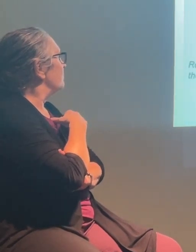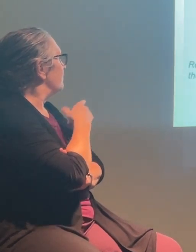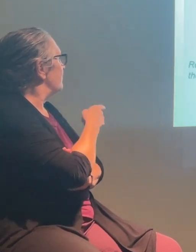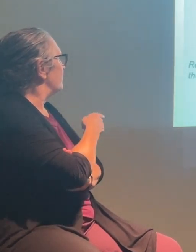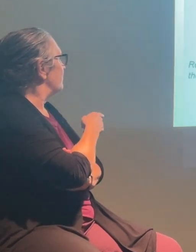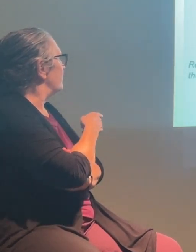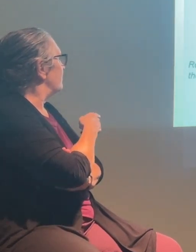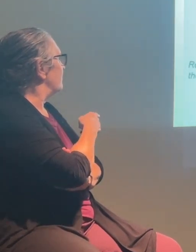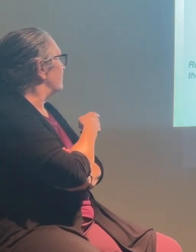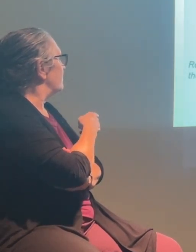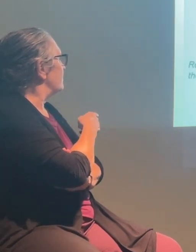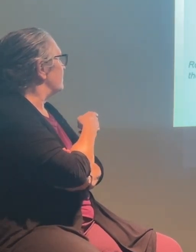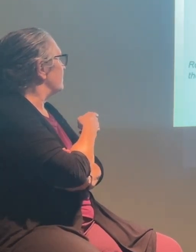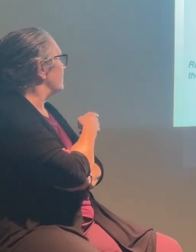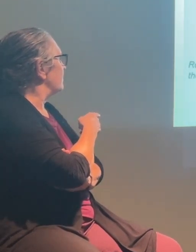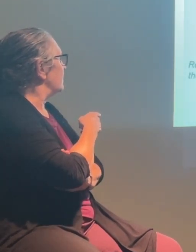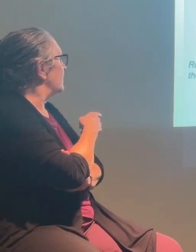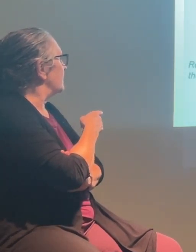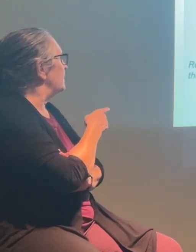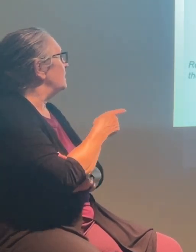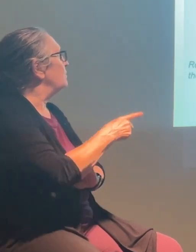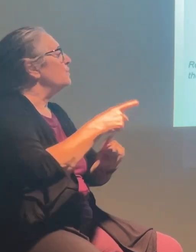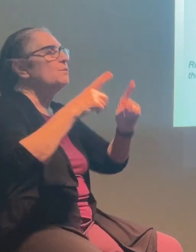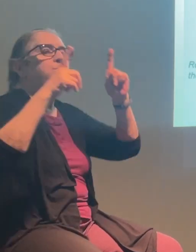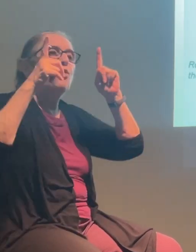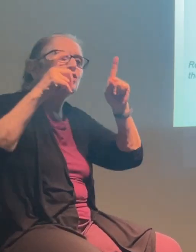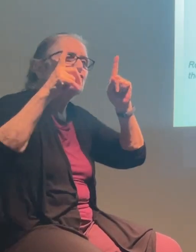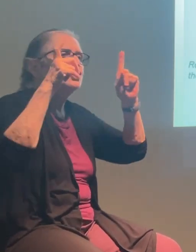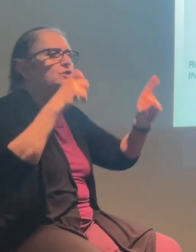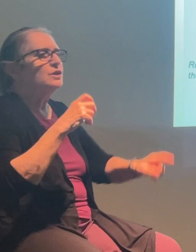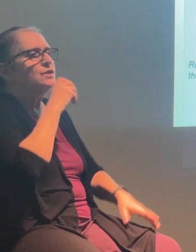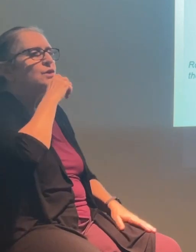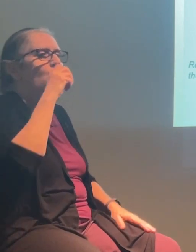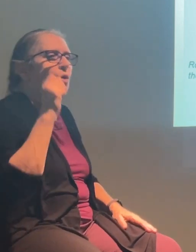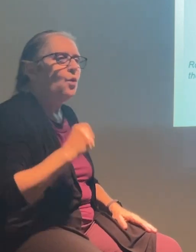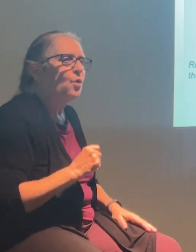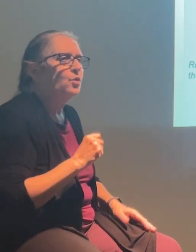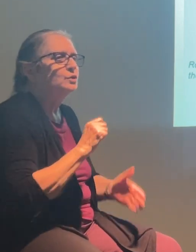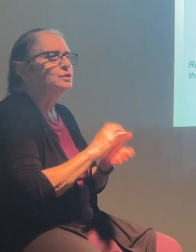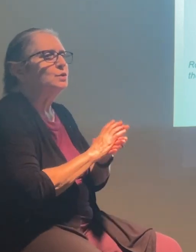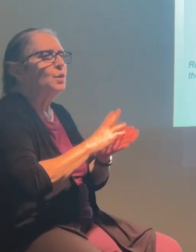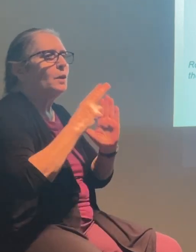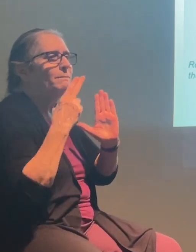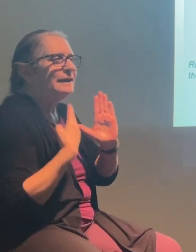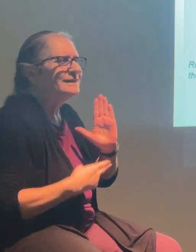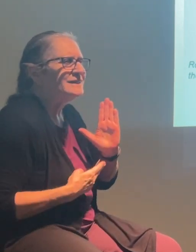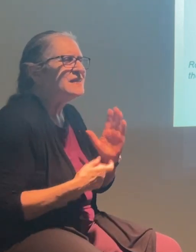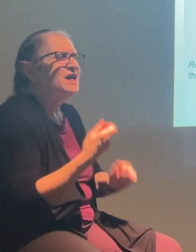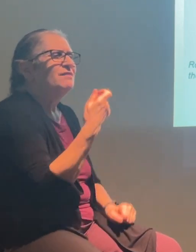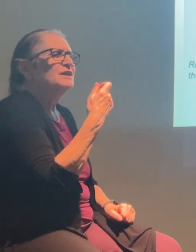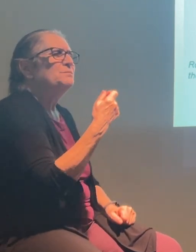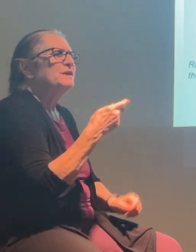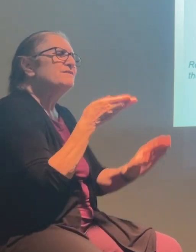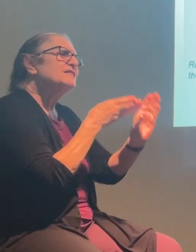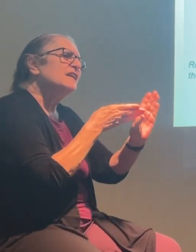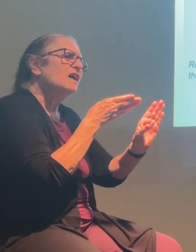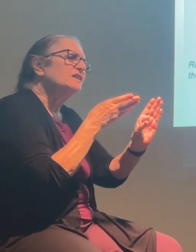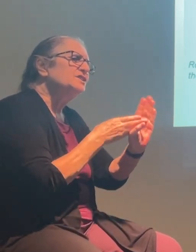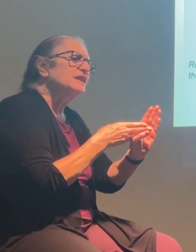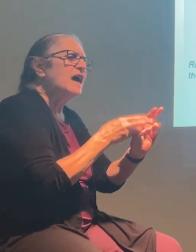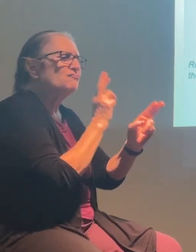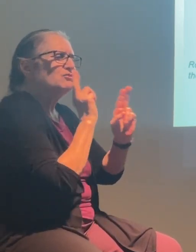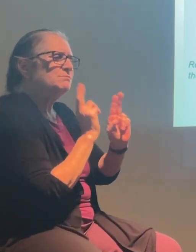also portraiture, the old school painting. There's a little bit of psychology and respect in everything you will see in